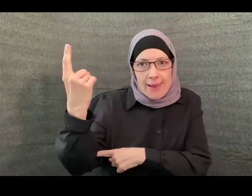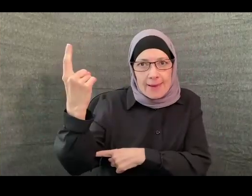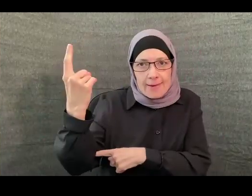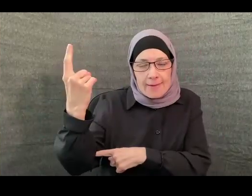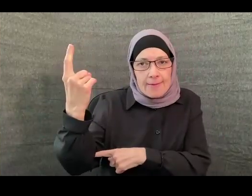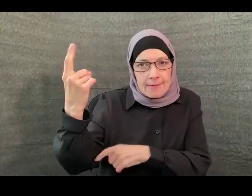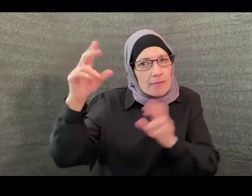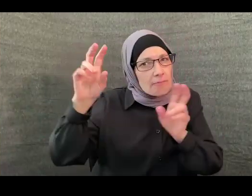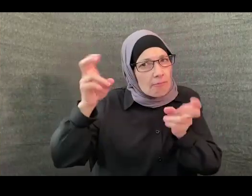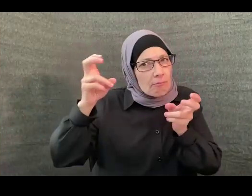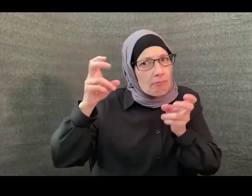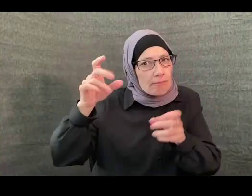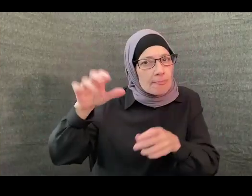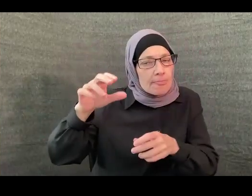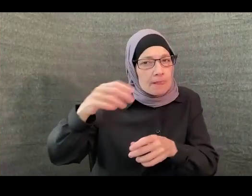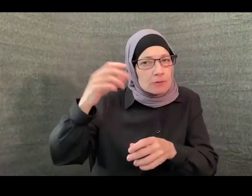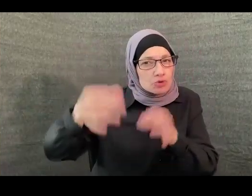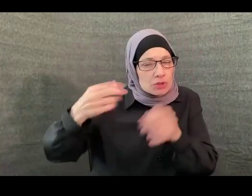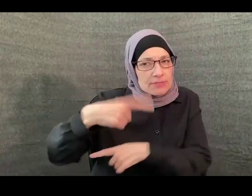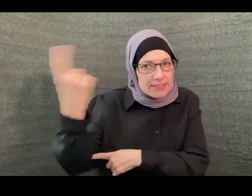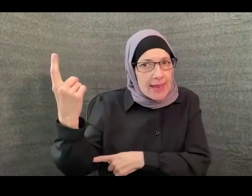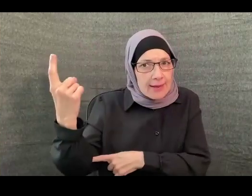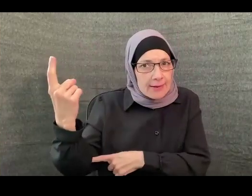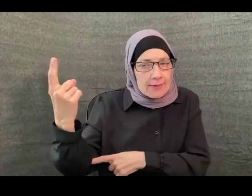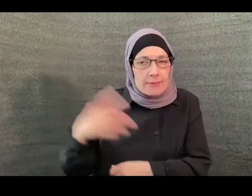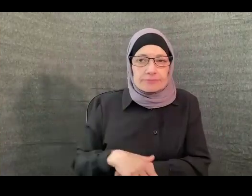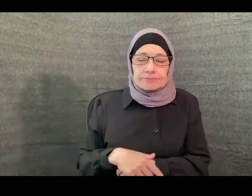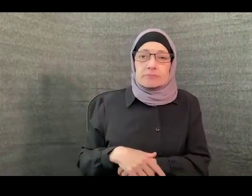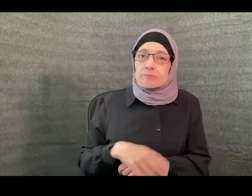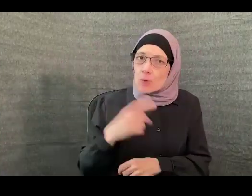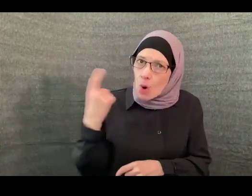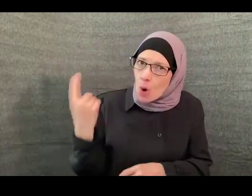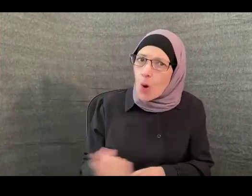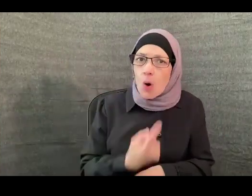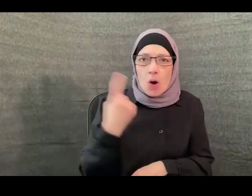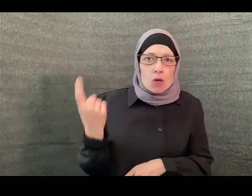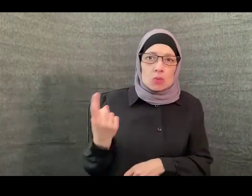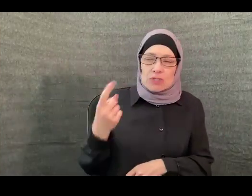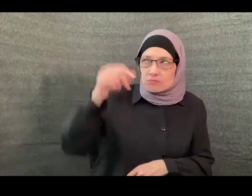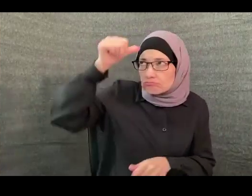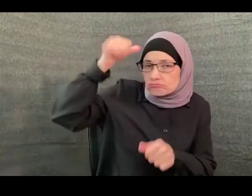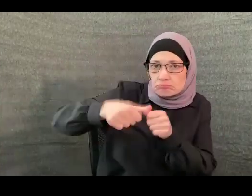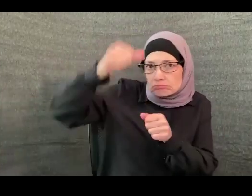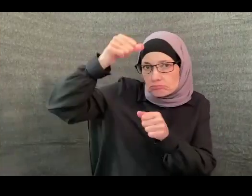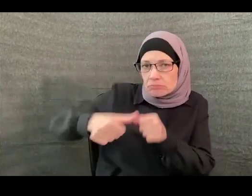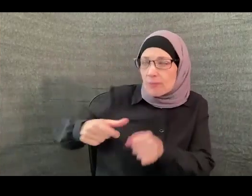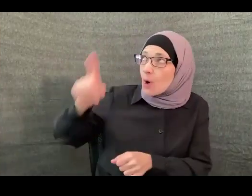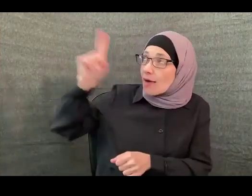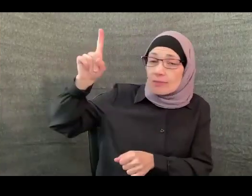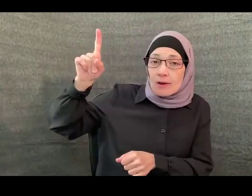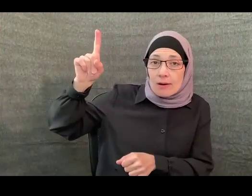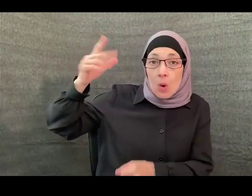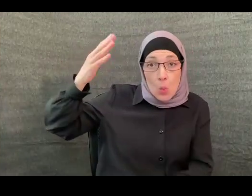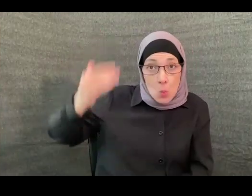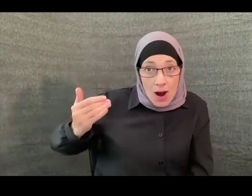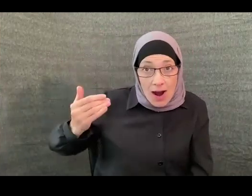And be observant of Allah, because Allah is all aware of all